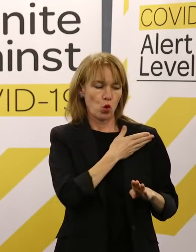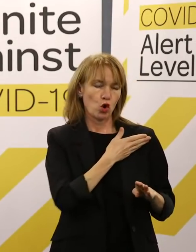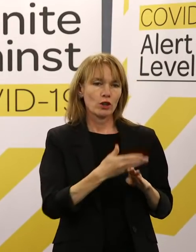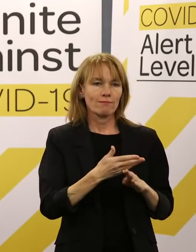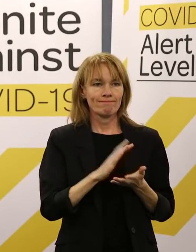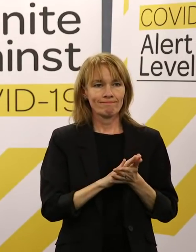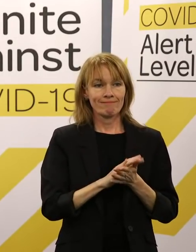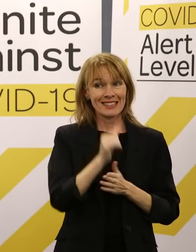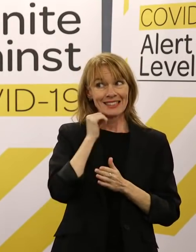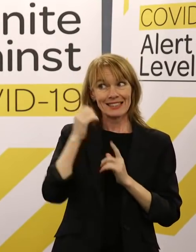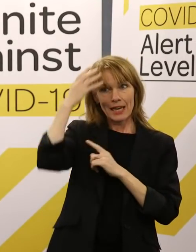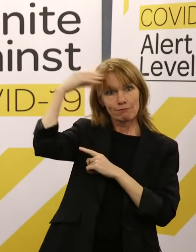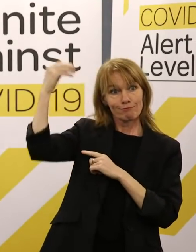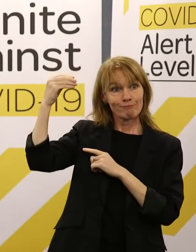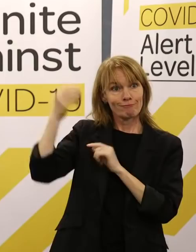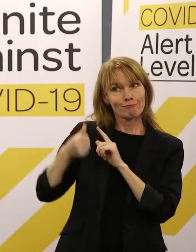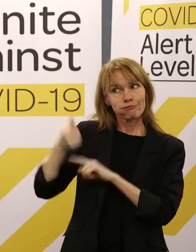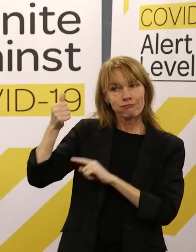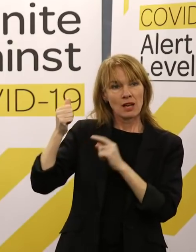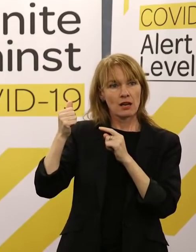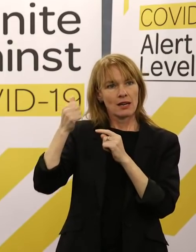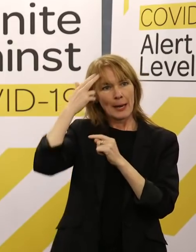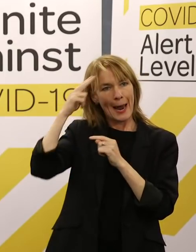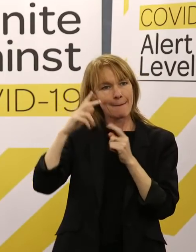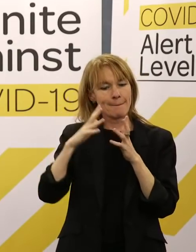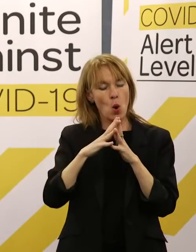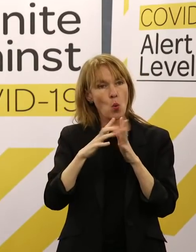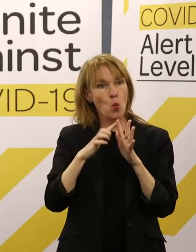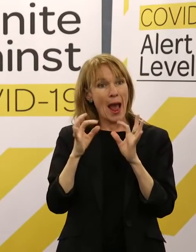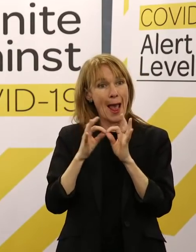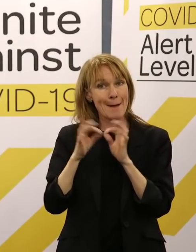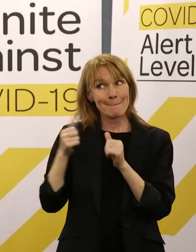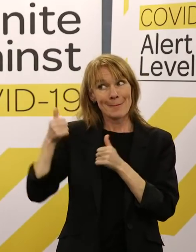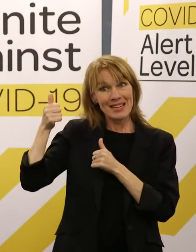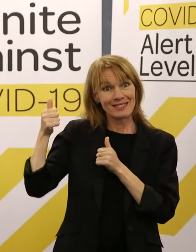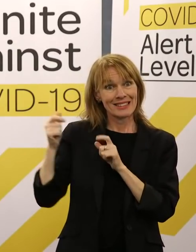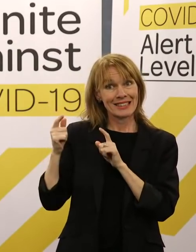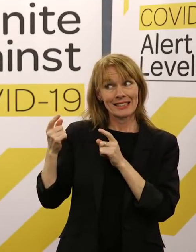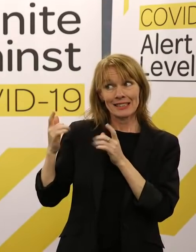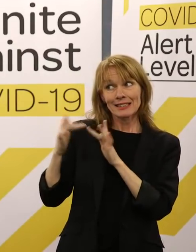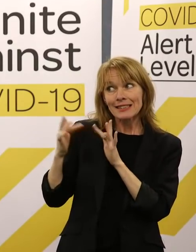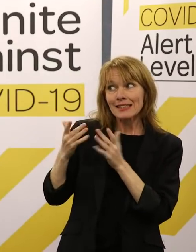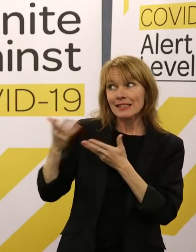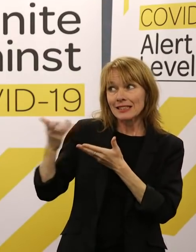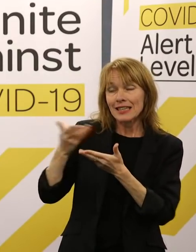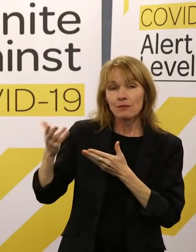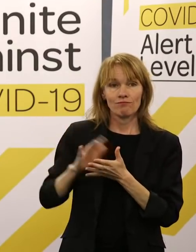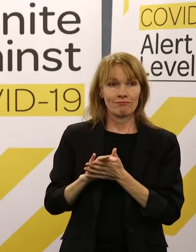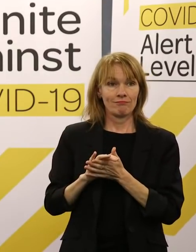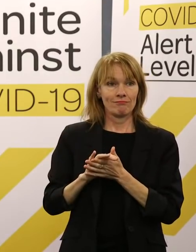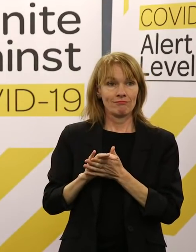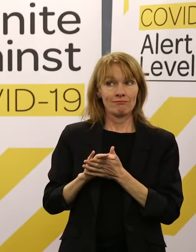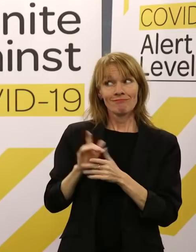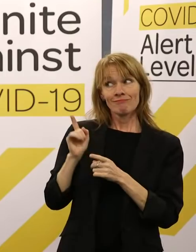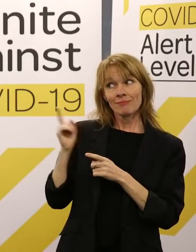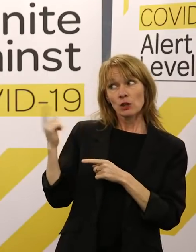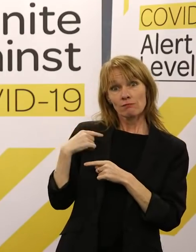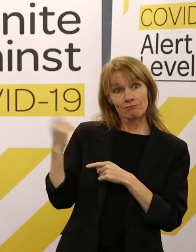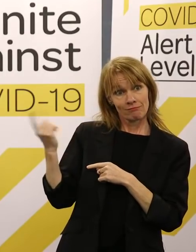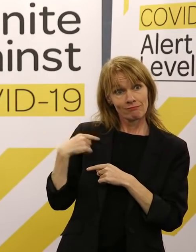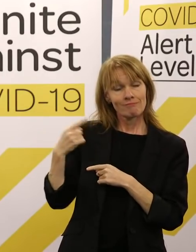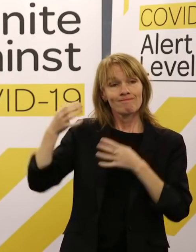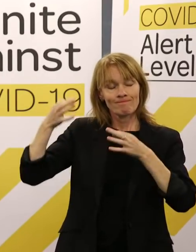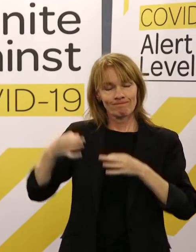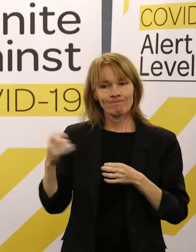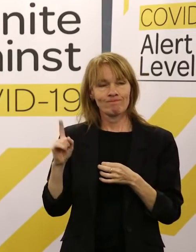Air Commodore Webb, and you may have heard him this morning in his interviews talk about. So he and I are taking the approach